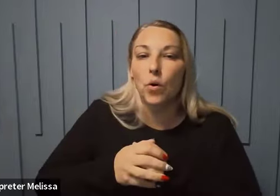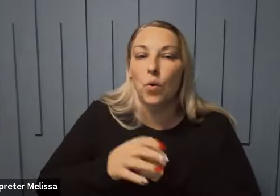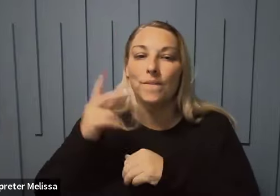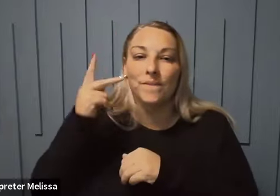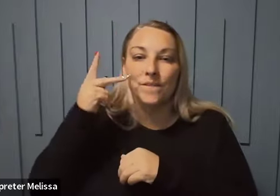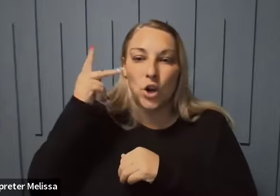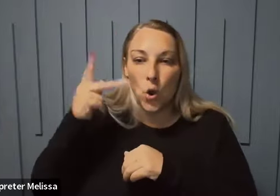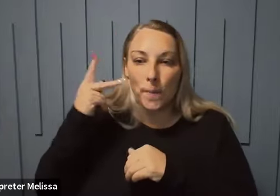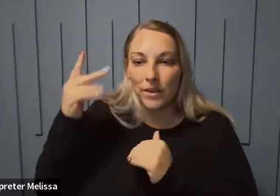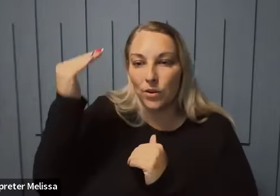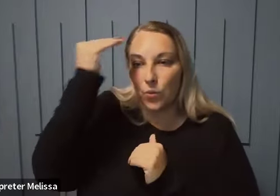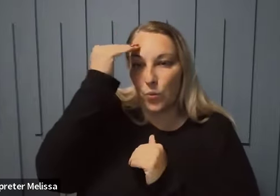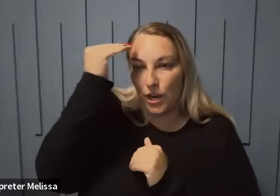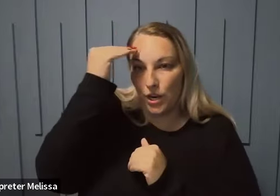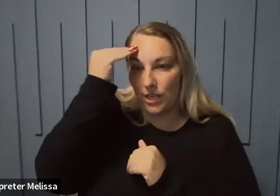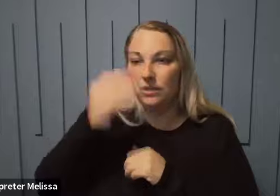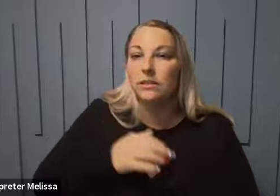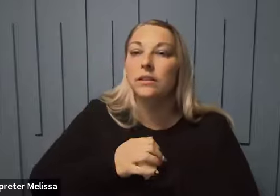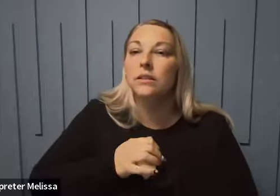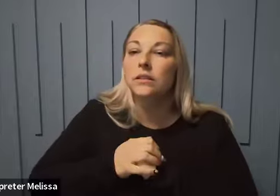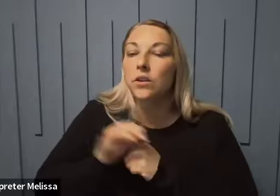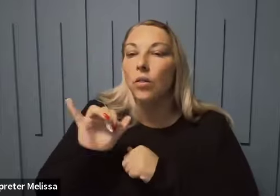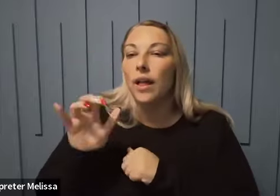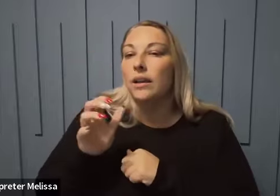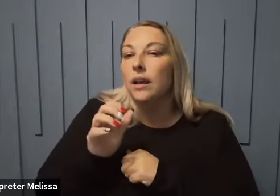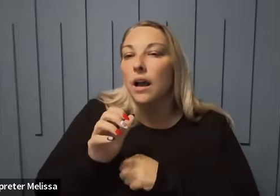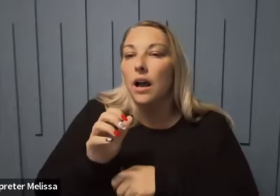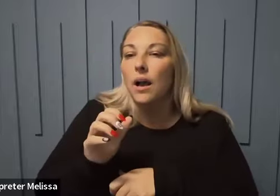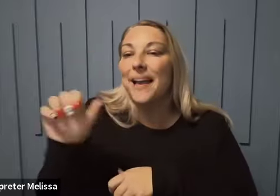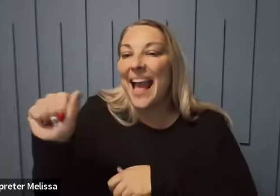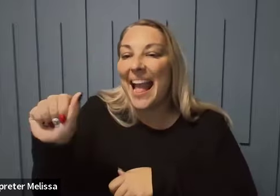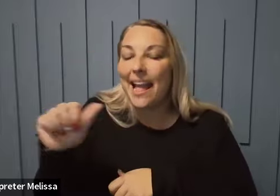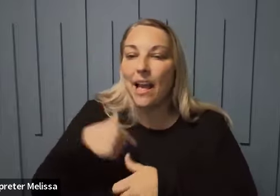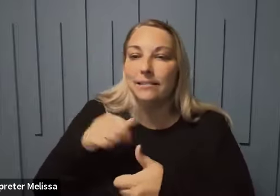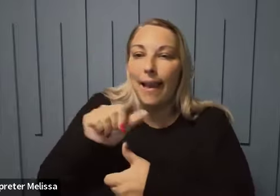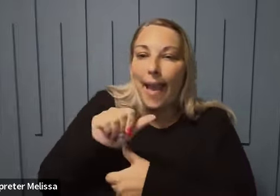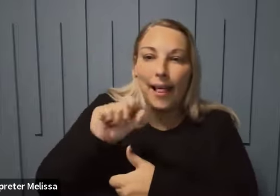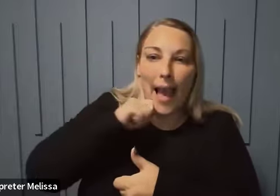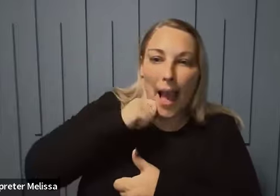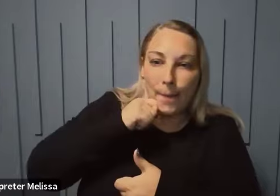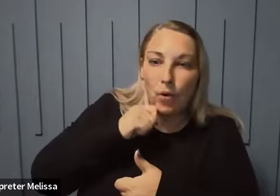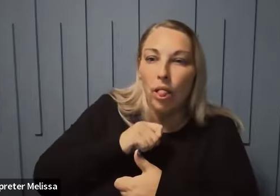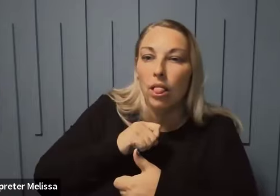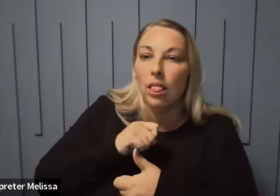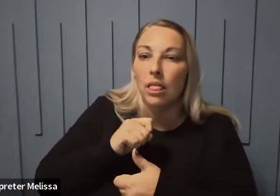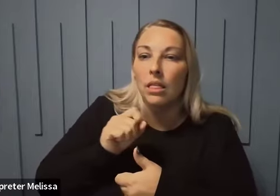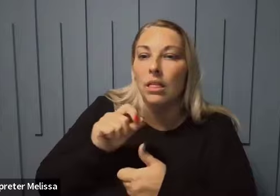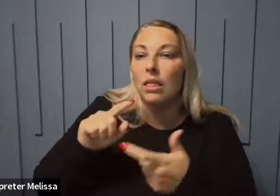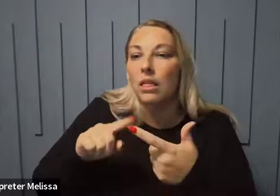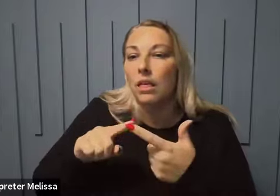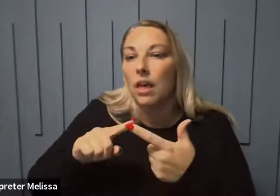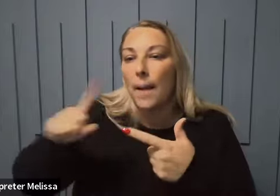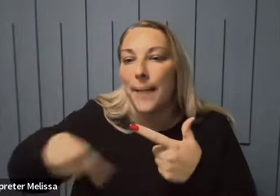based on the letter. So like the letter A obviously has several different sounds, and apple, and